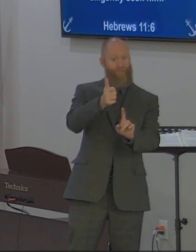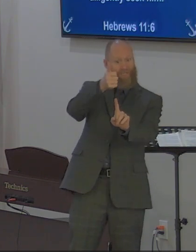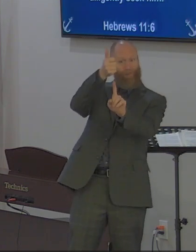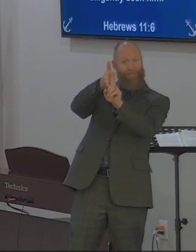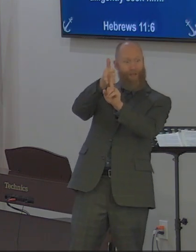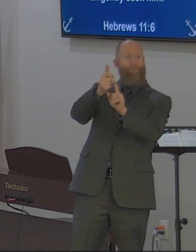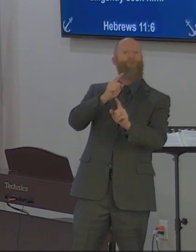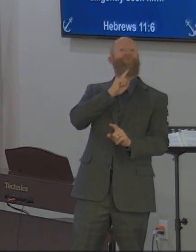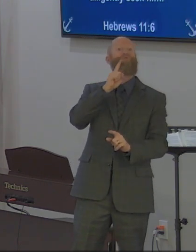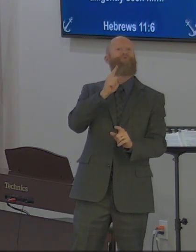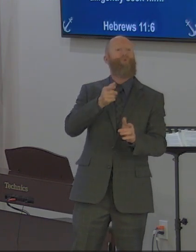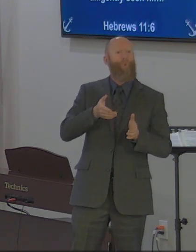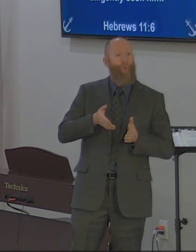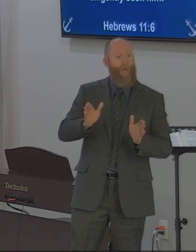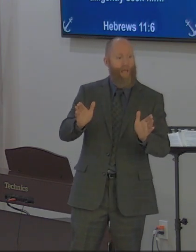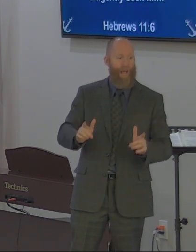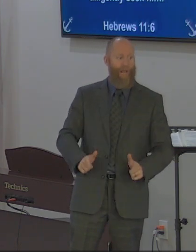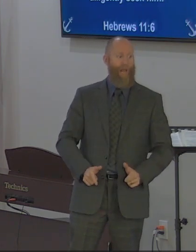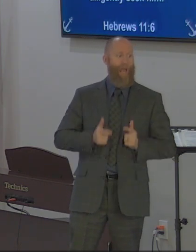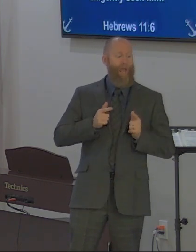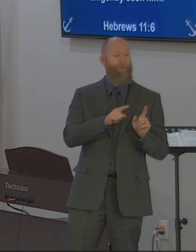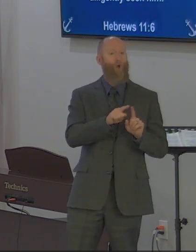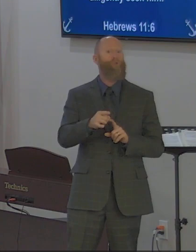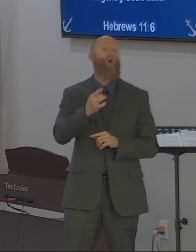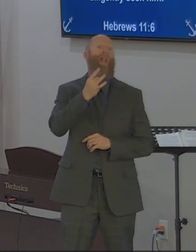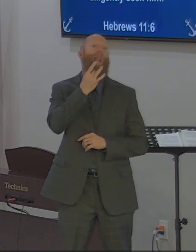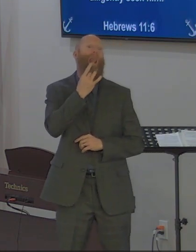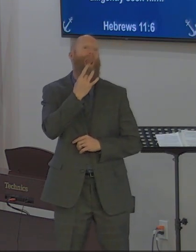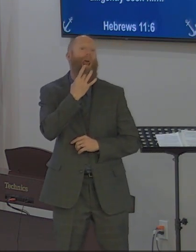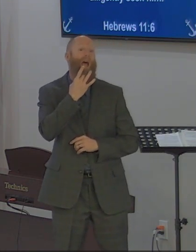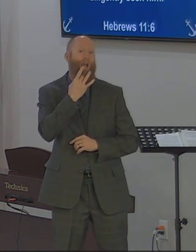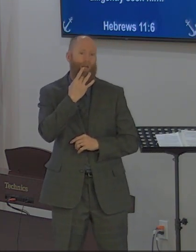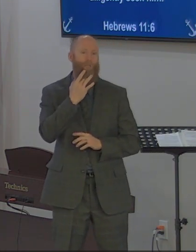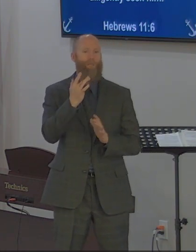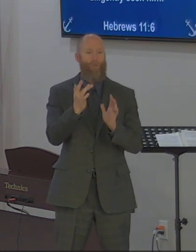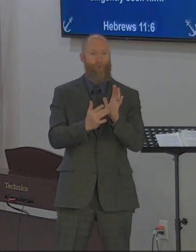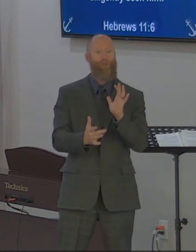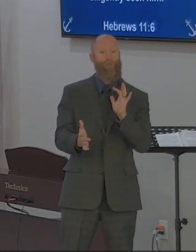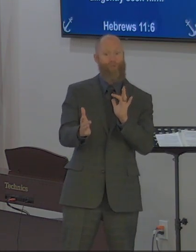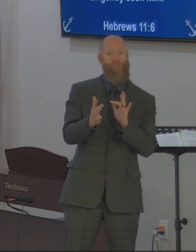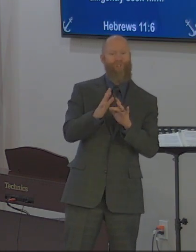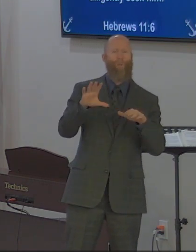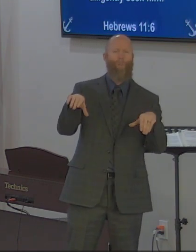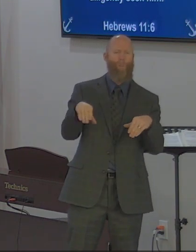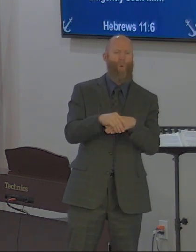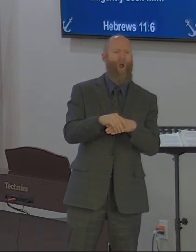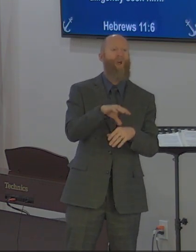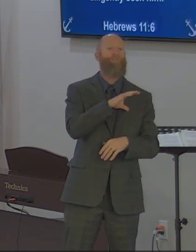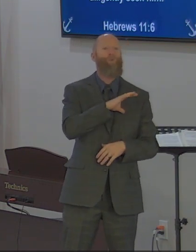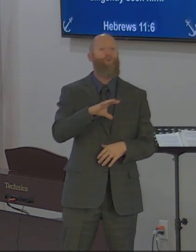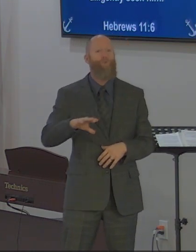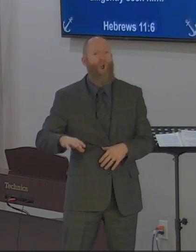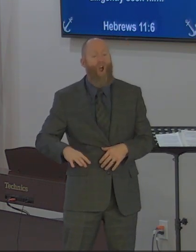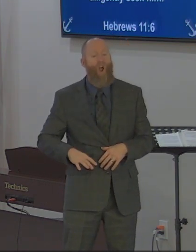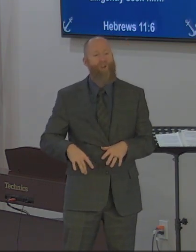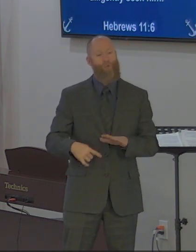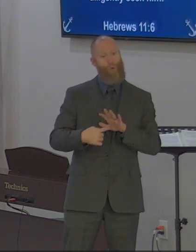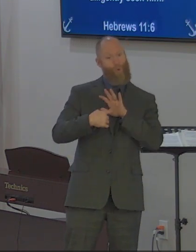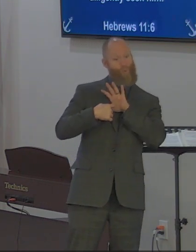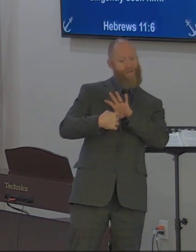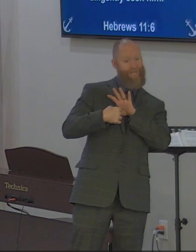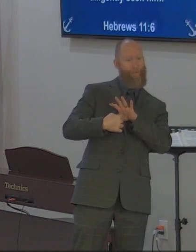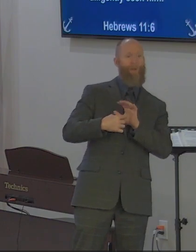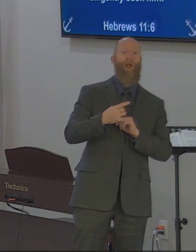right? Jesus, if you were to look, we're called the bride of Christ, which is a resemblance of the moon. And what does the moon